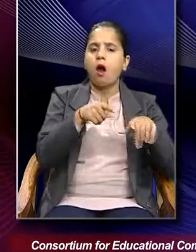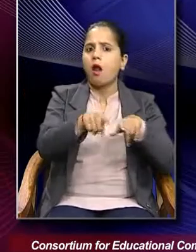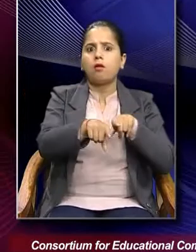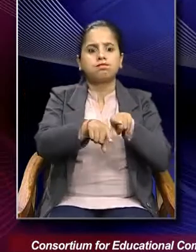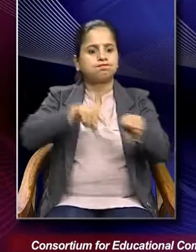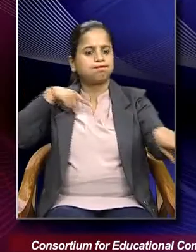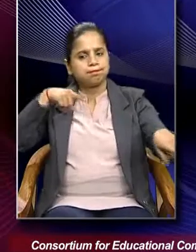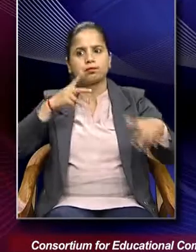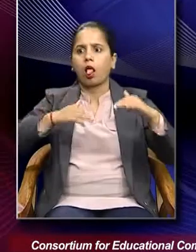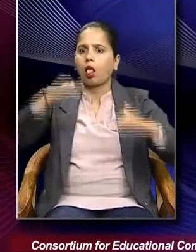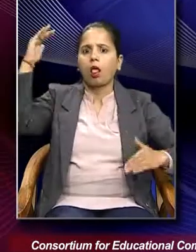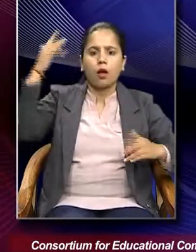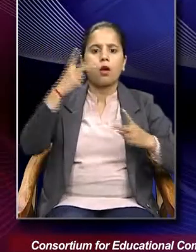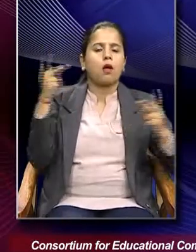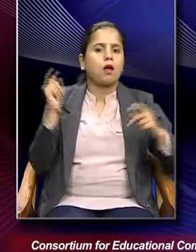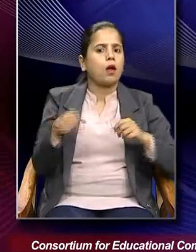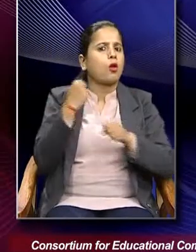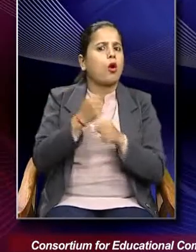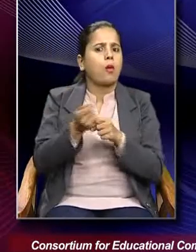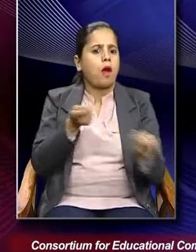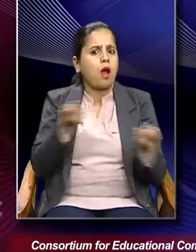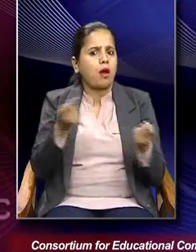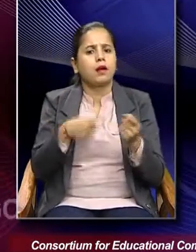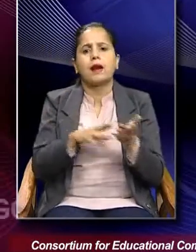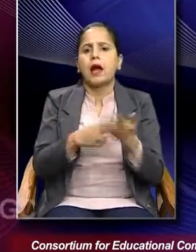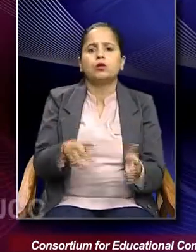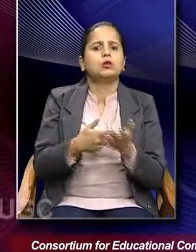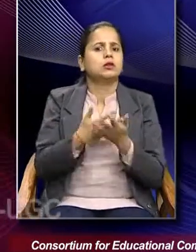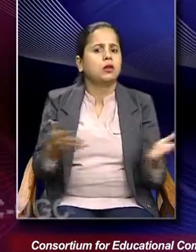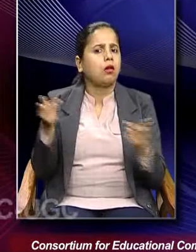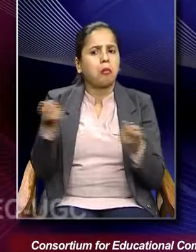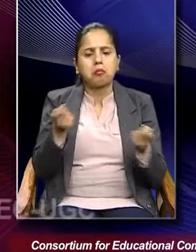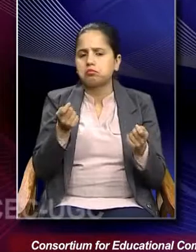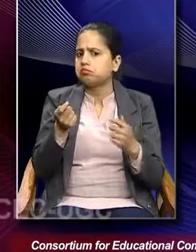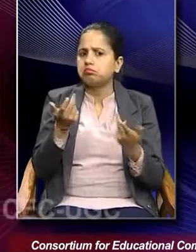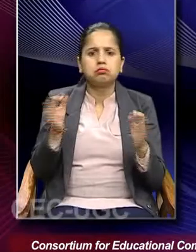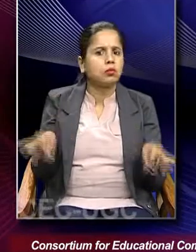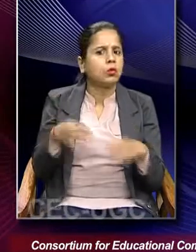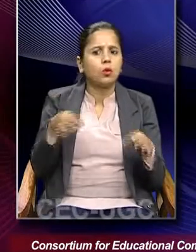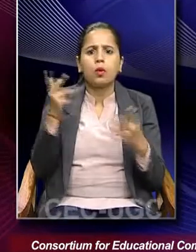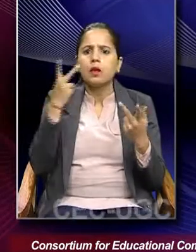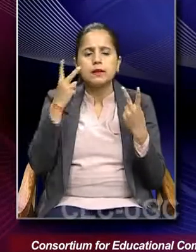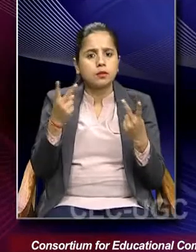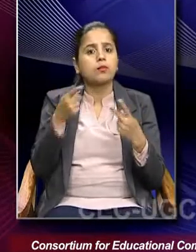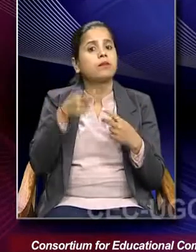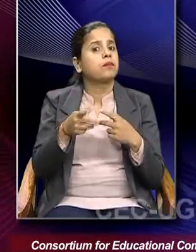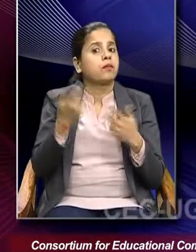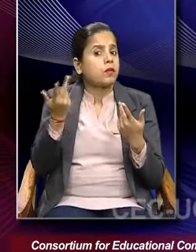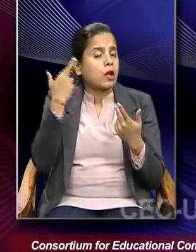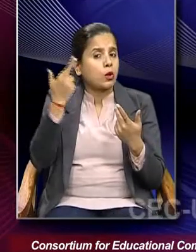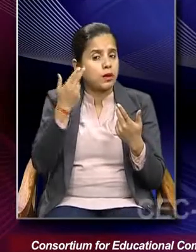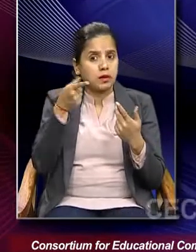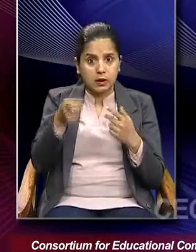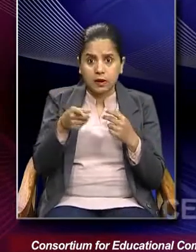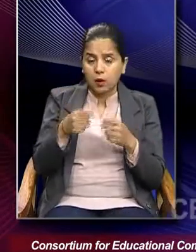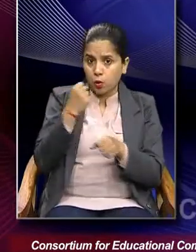actually lacking the control over the natural resources of the state itself. In that case, whether the state